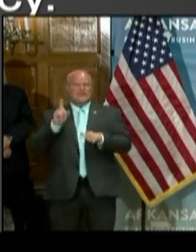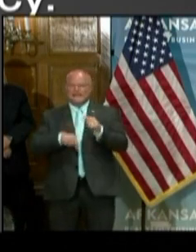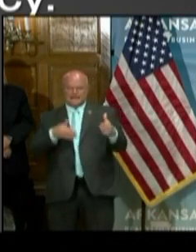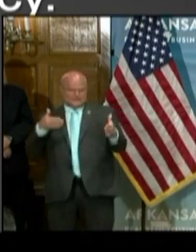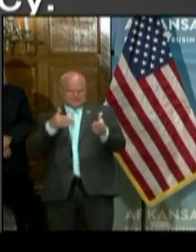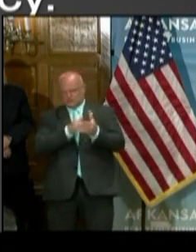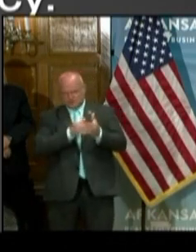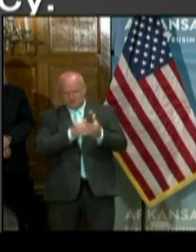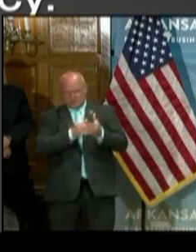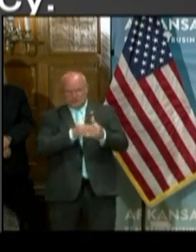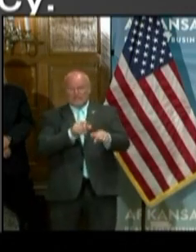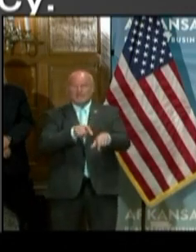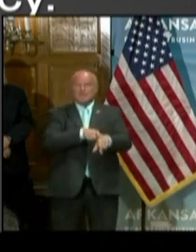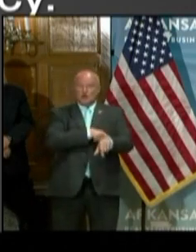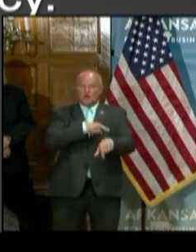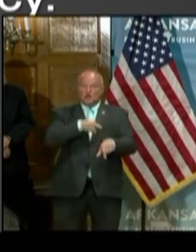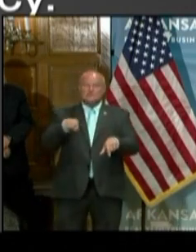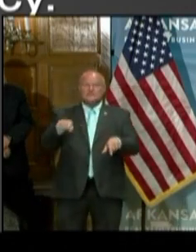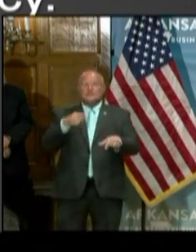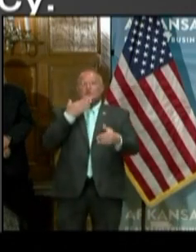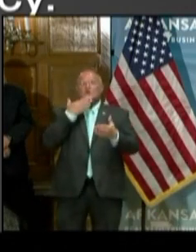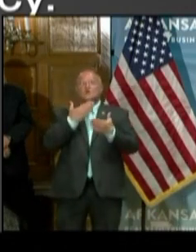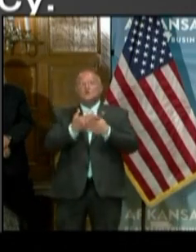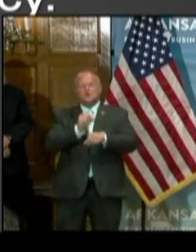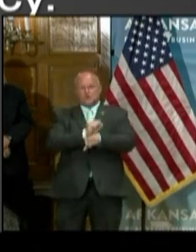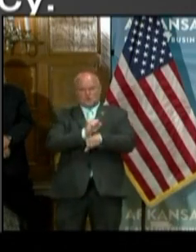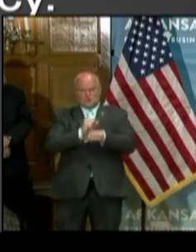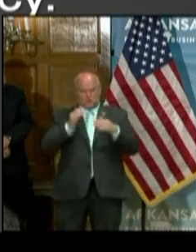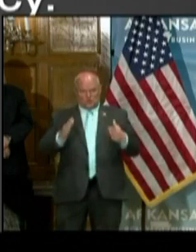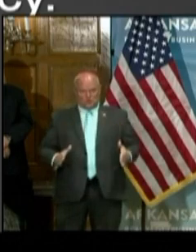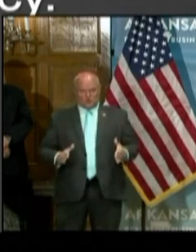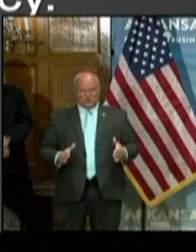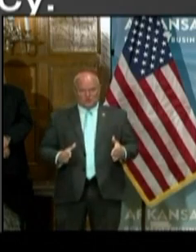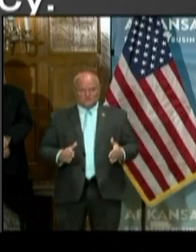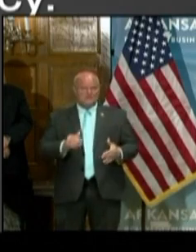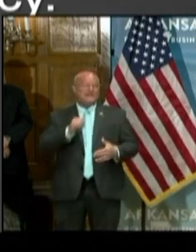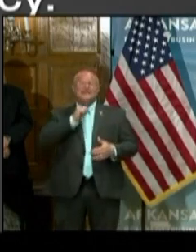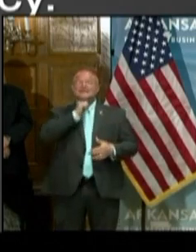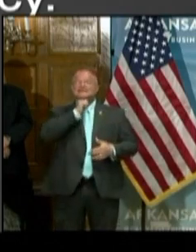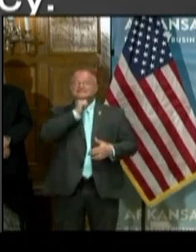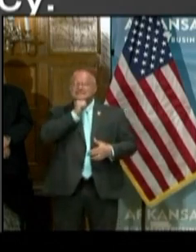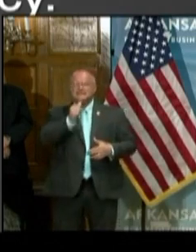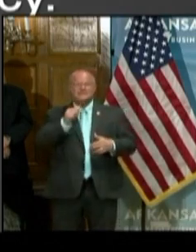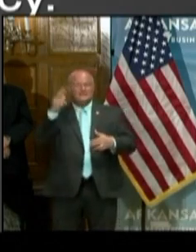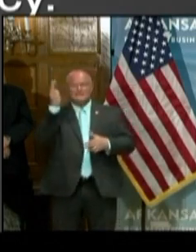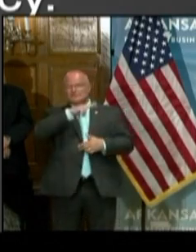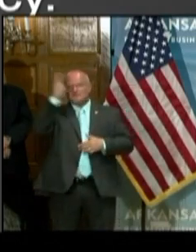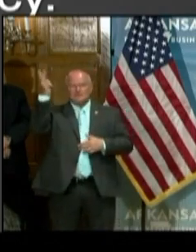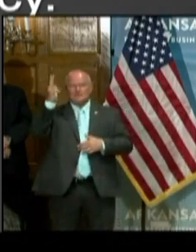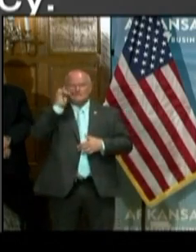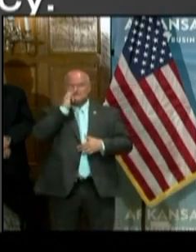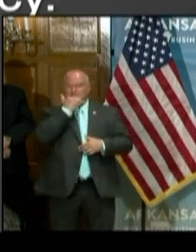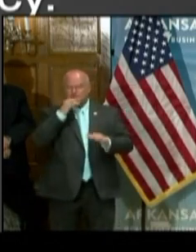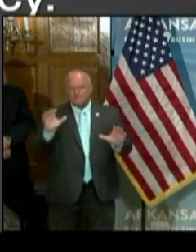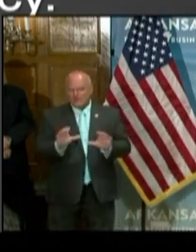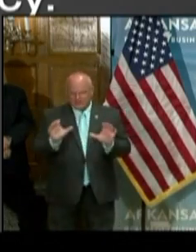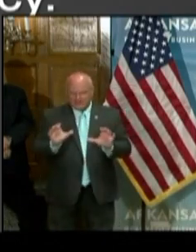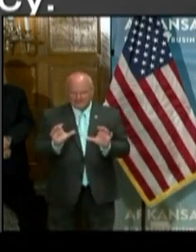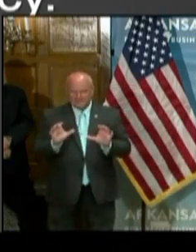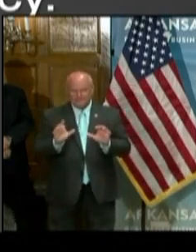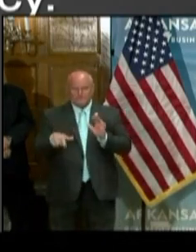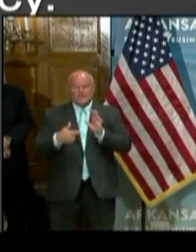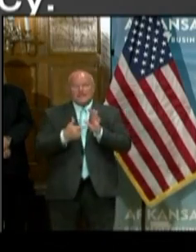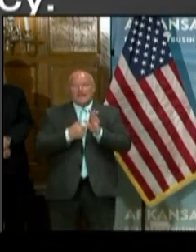liability as long as they're good actors. It does not extend to willful, reckless, or intentional misconduct. And again,